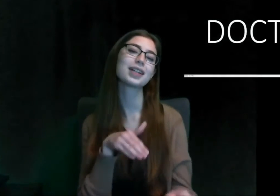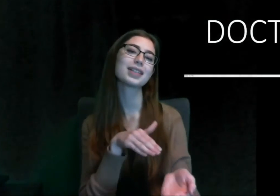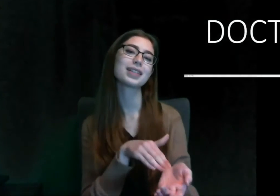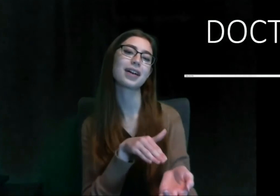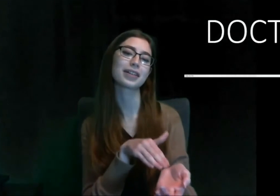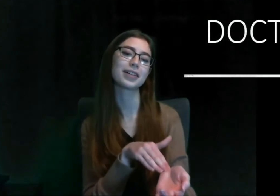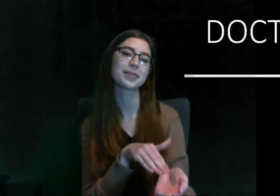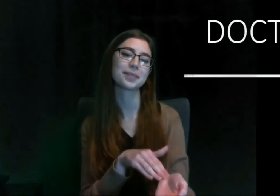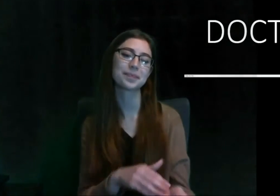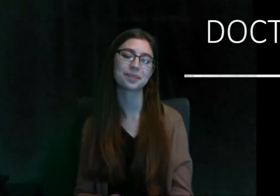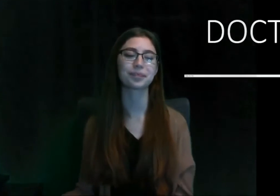Doctor.